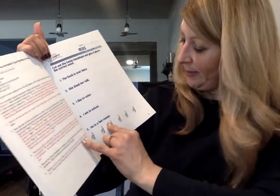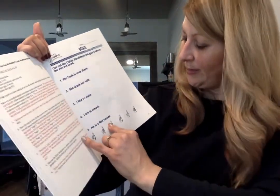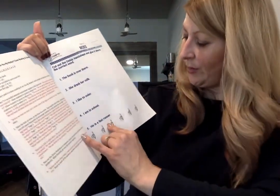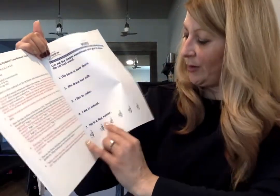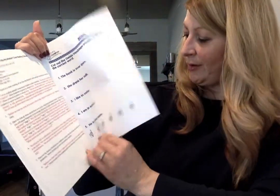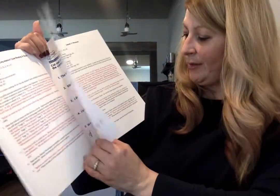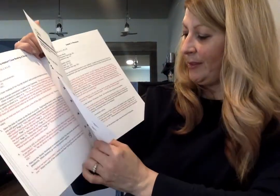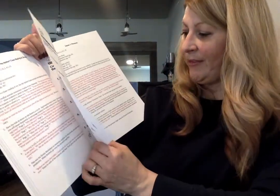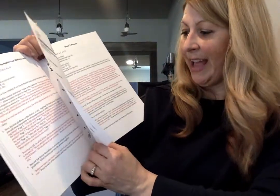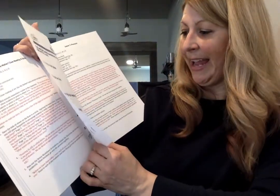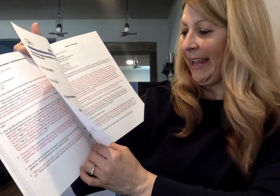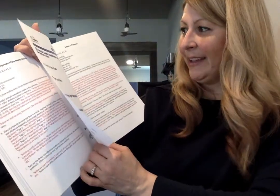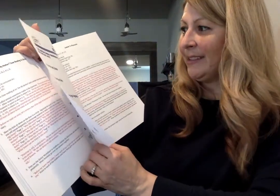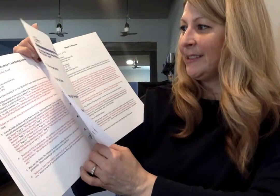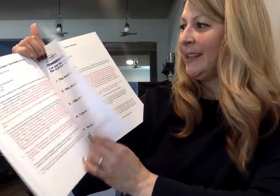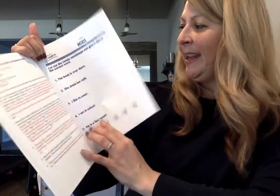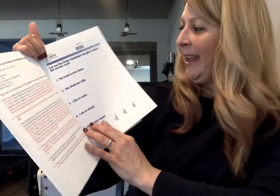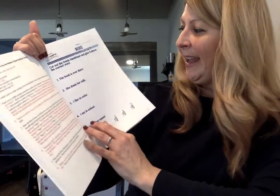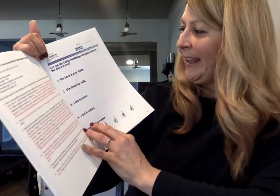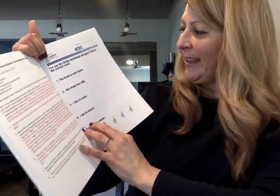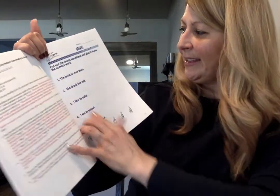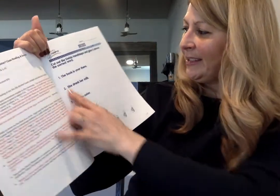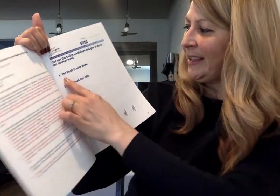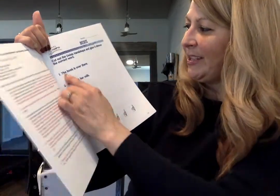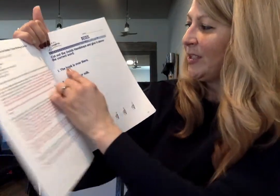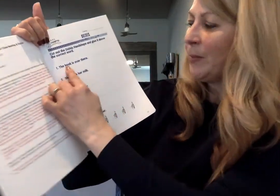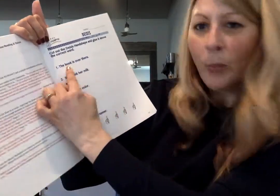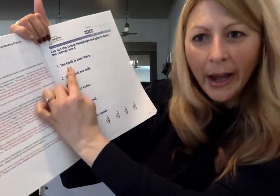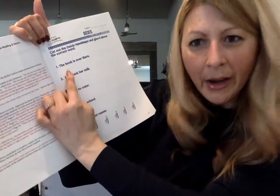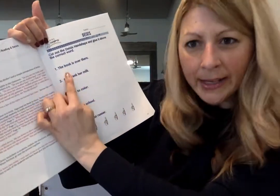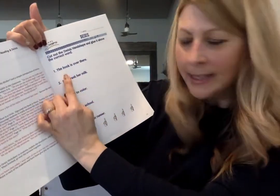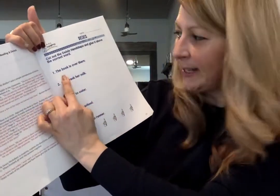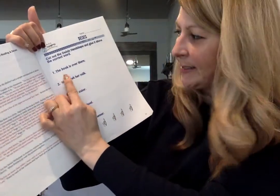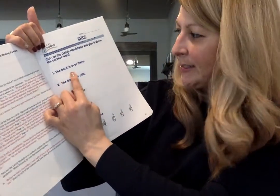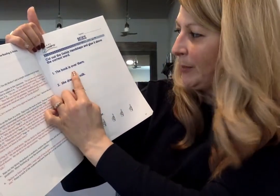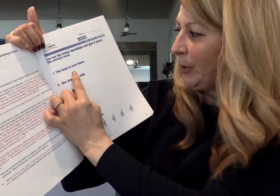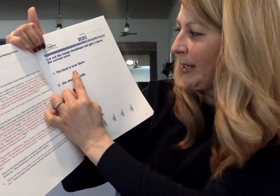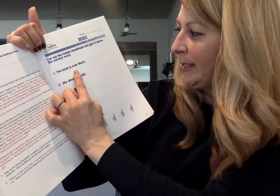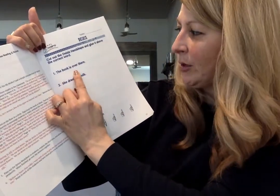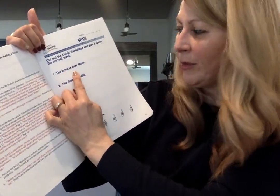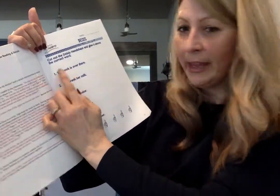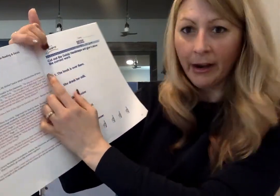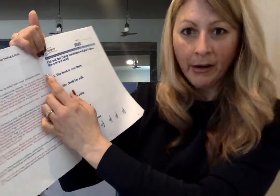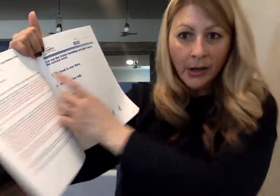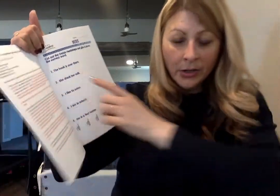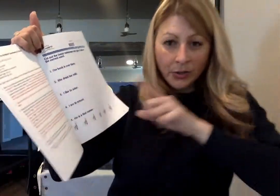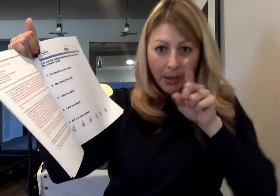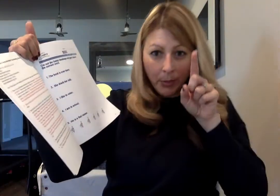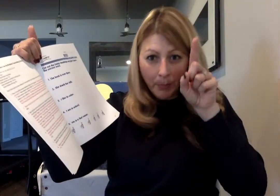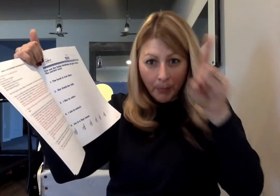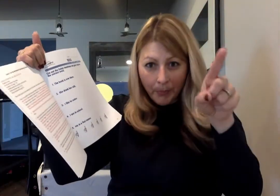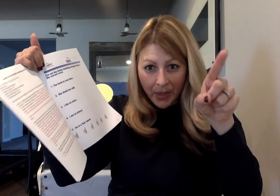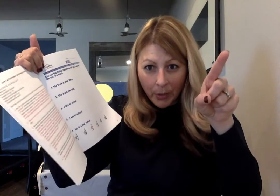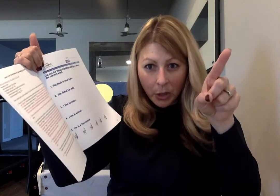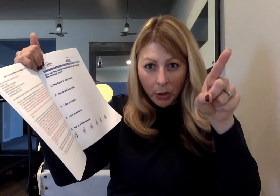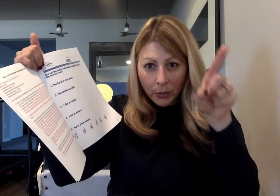ones or the flat hands. And where is the Dexis? The book is over there. So they would glue the